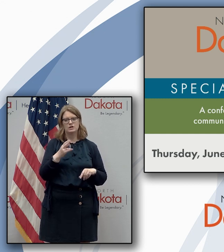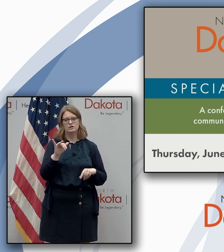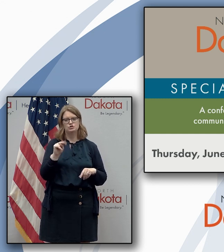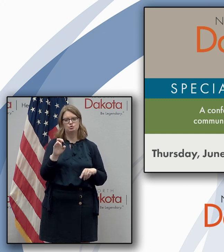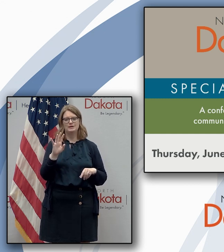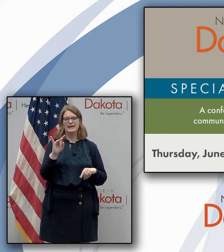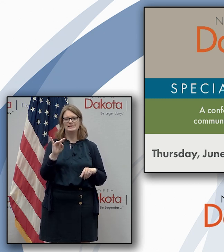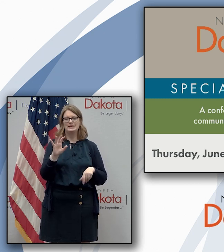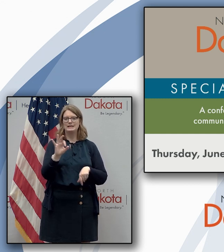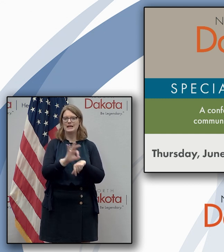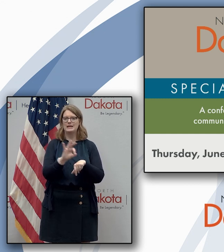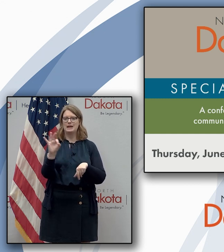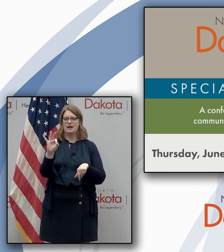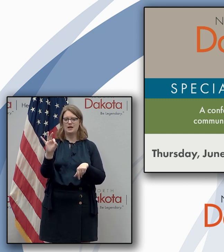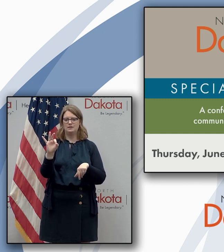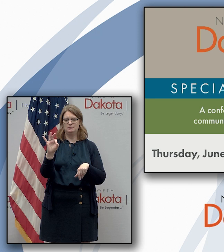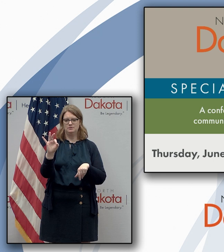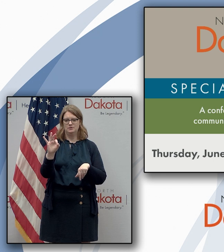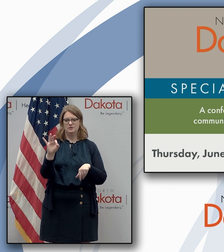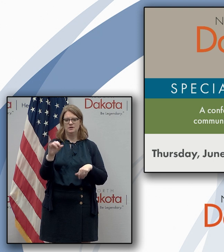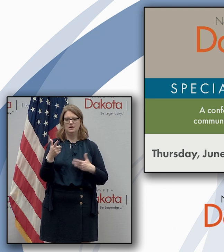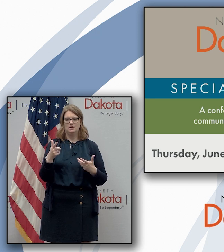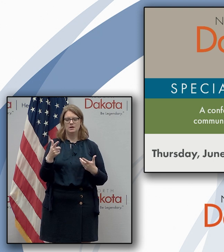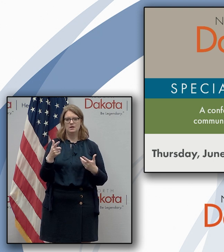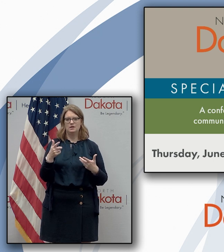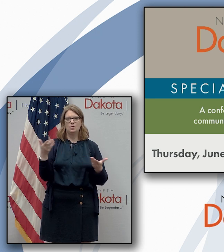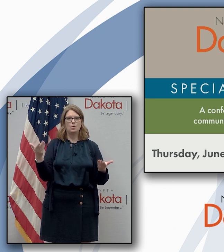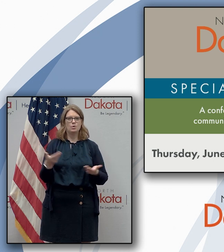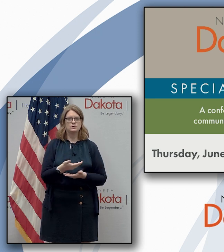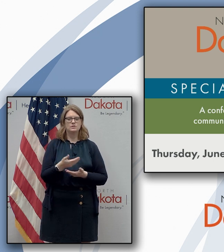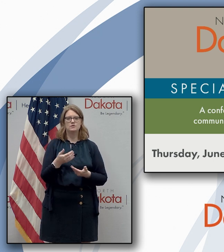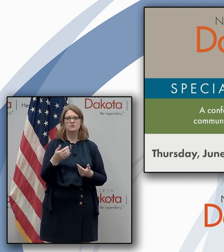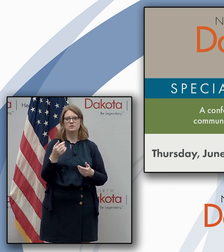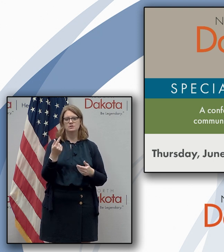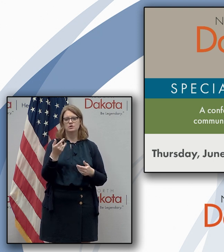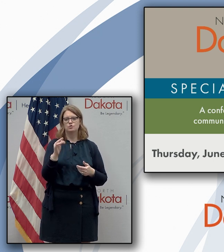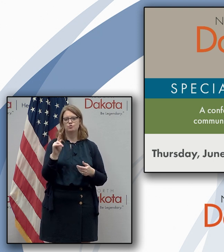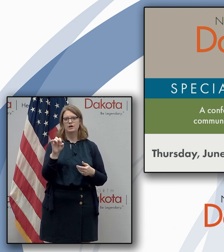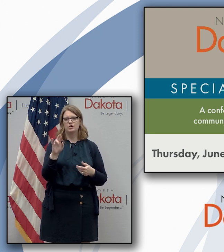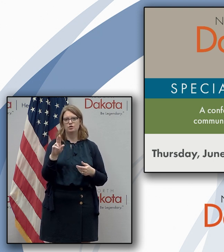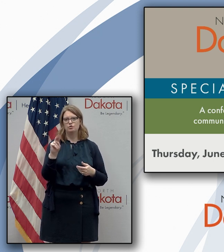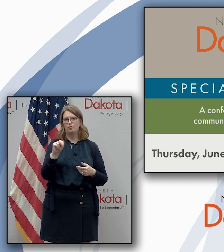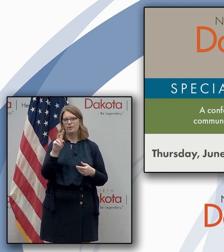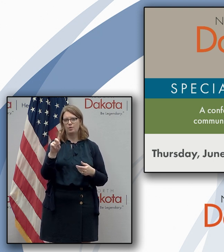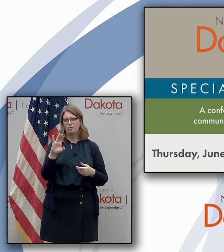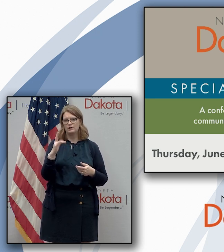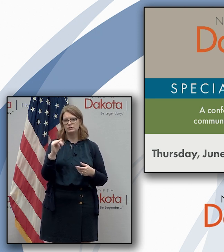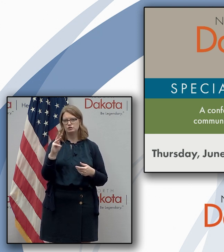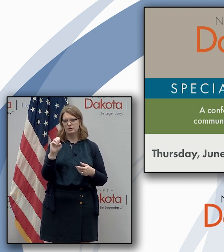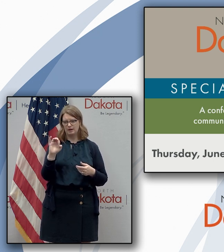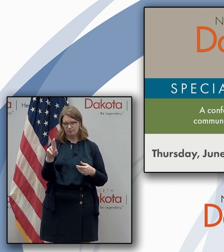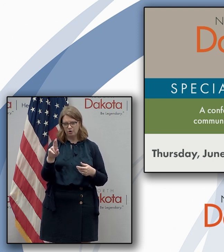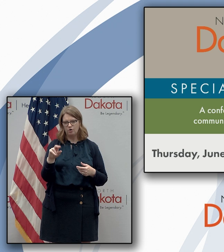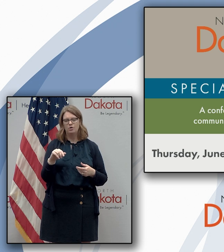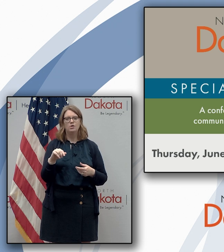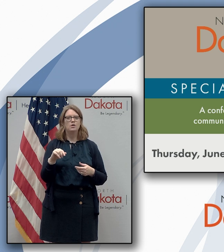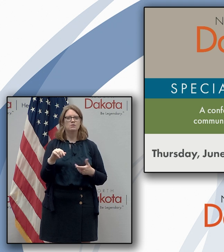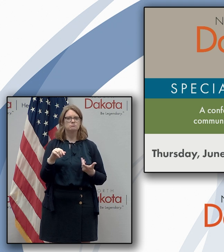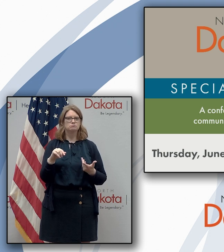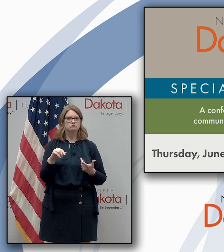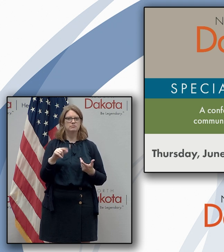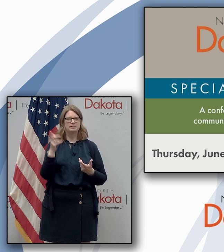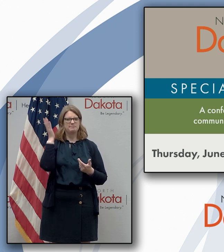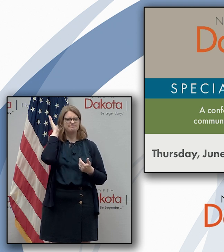Thursday, June 18th at 9 a.m., hosted by the Greater North Dakota Chamber, but there'll